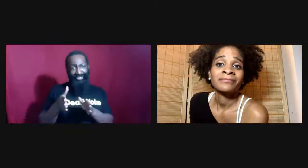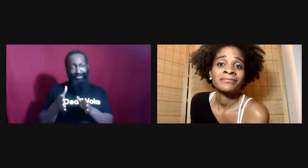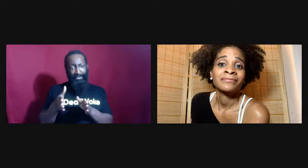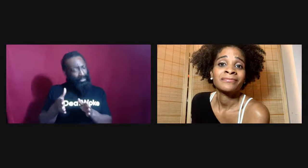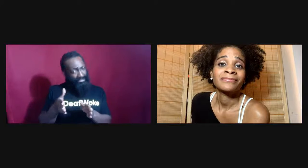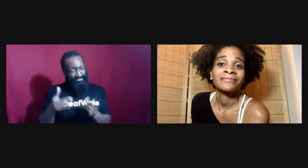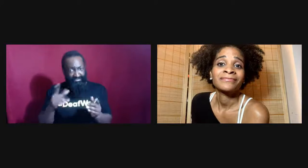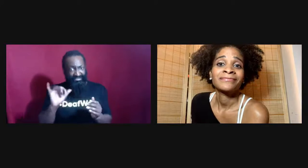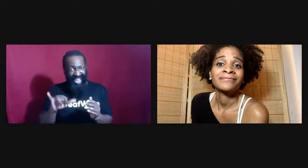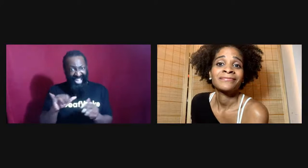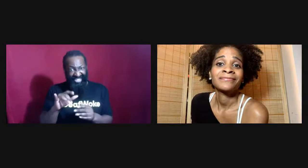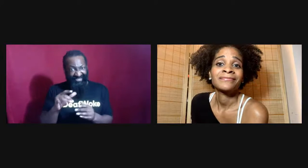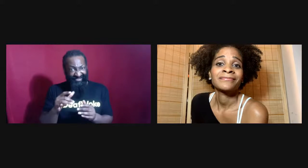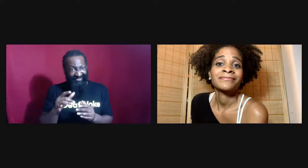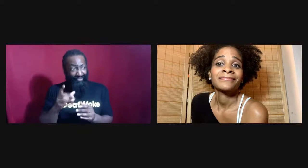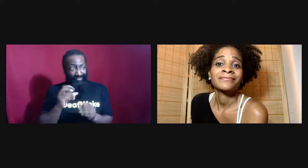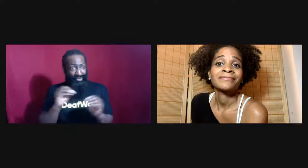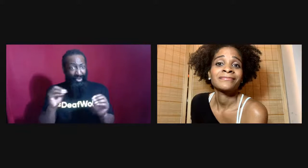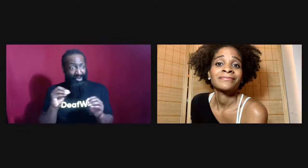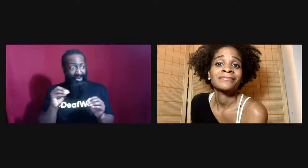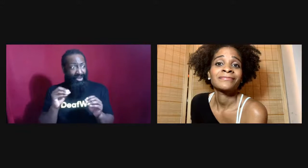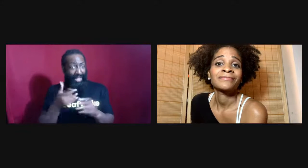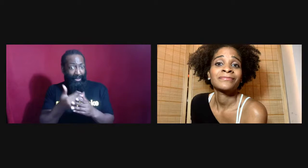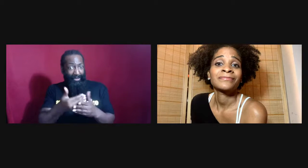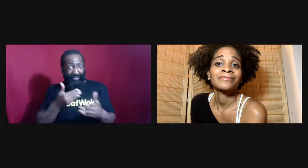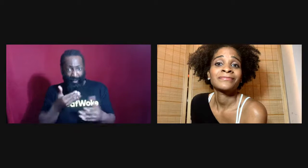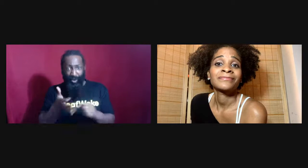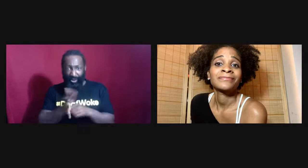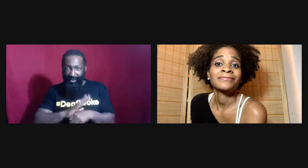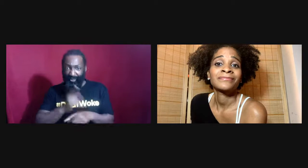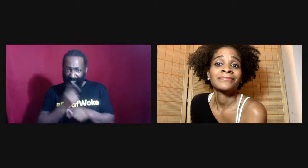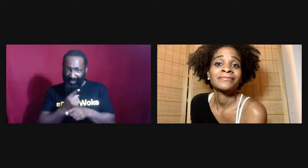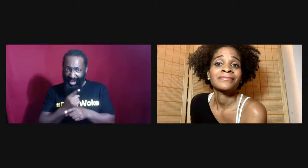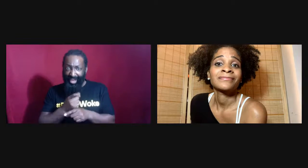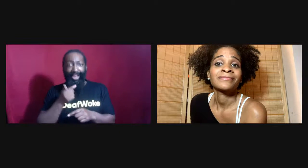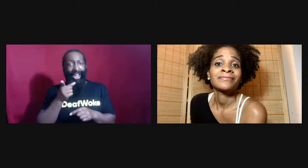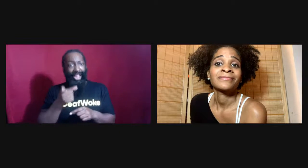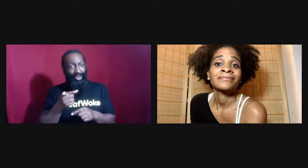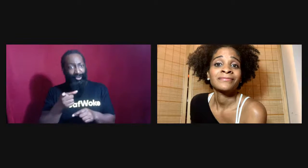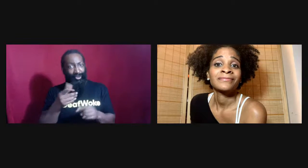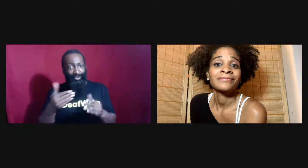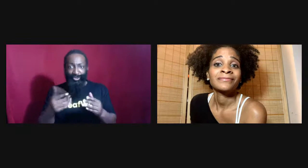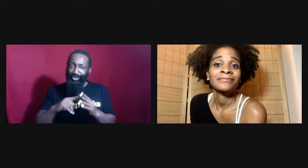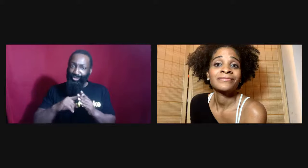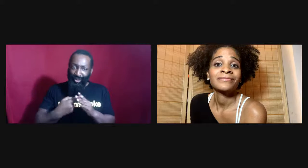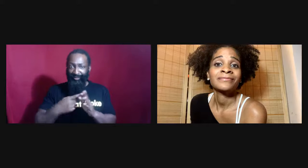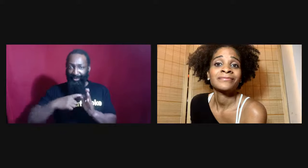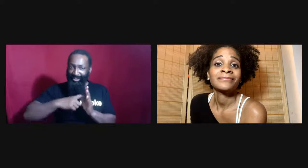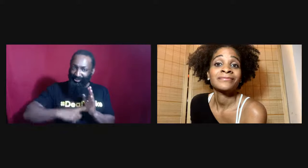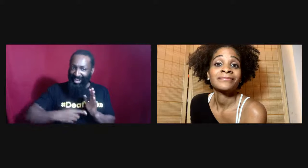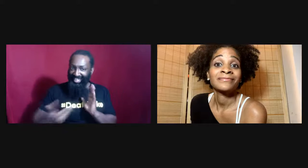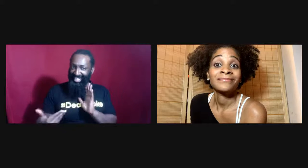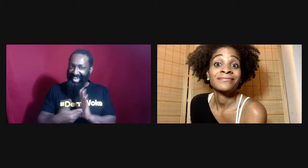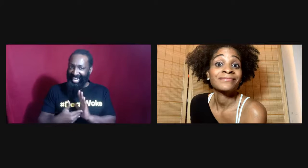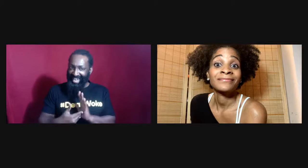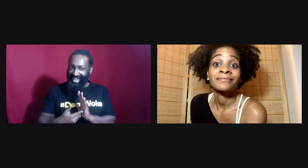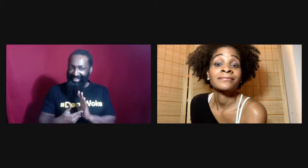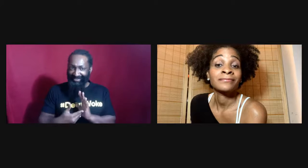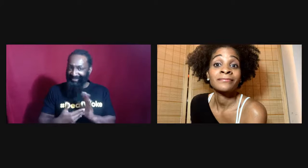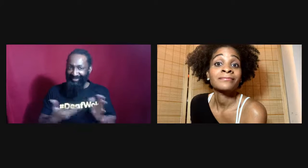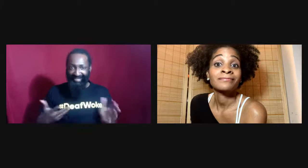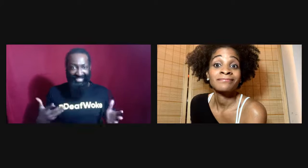You know, you did this one career and then transitioned to something else. Didn't do that before